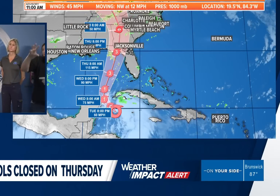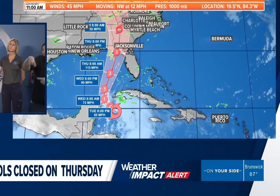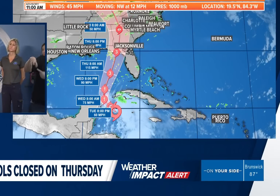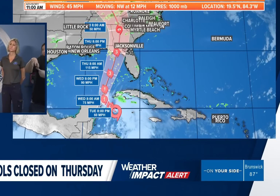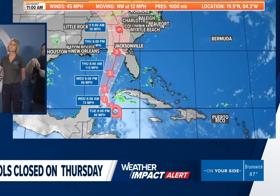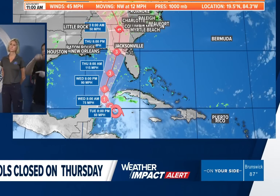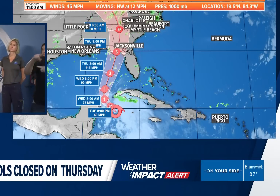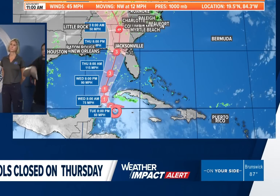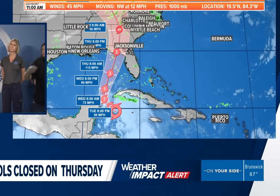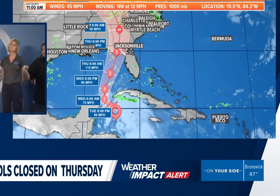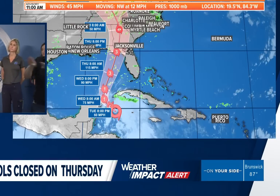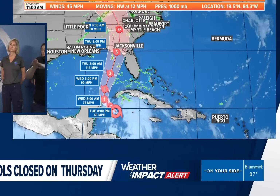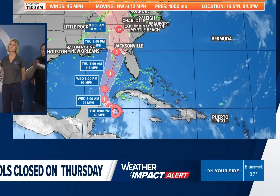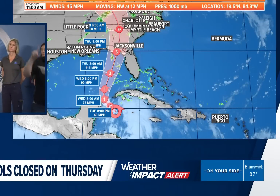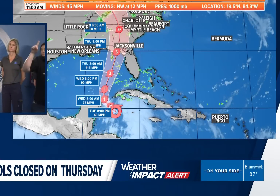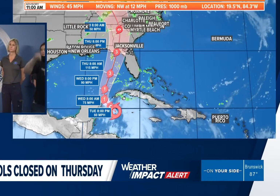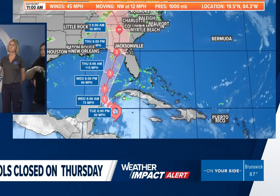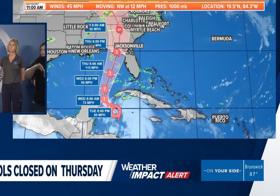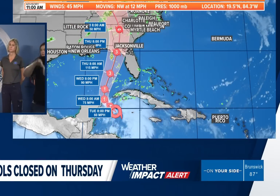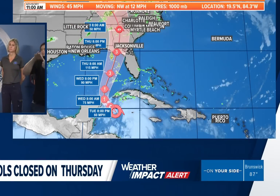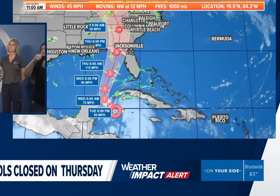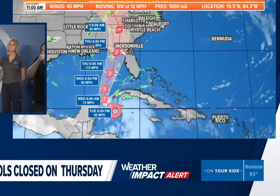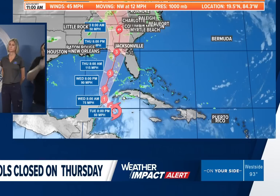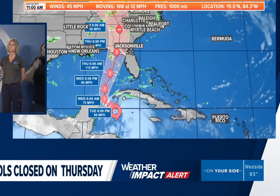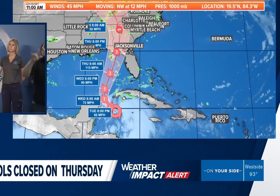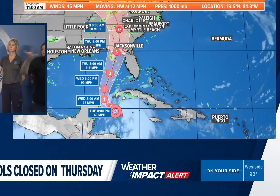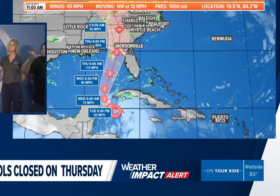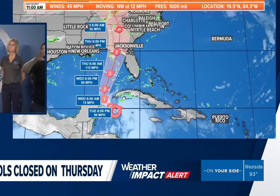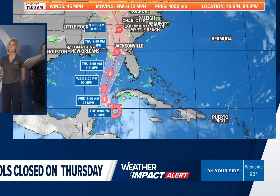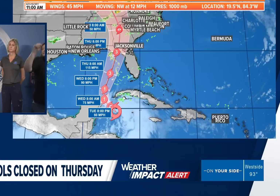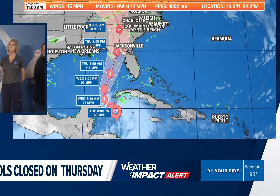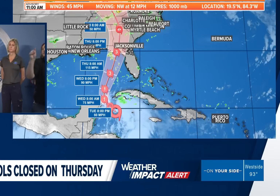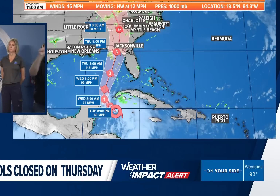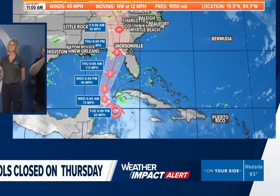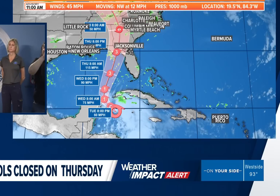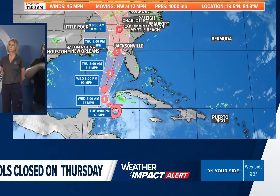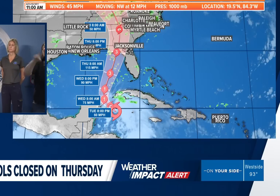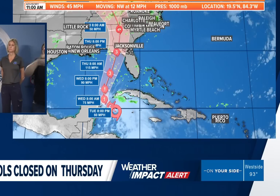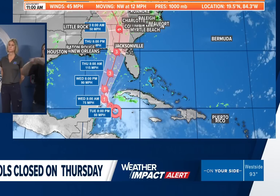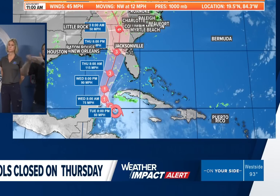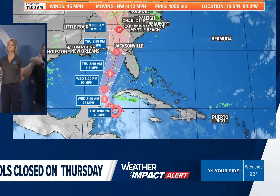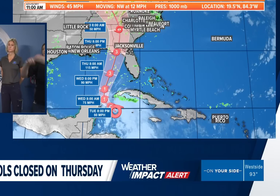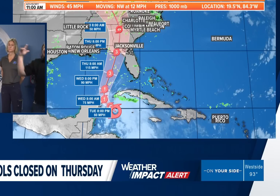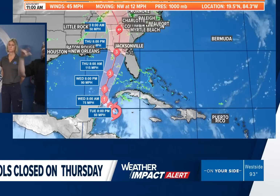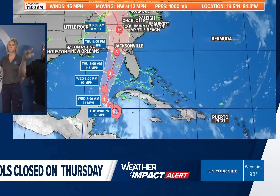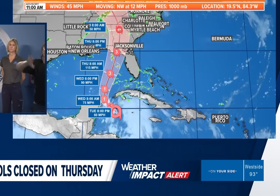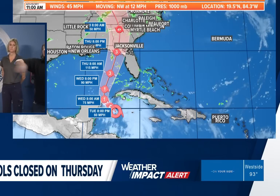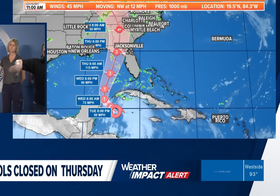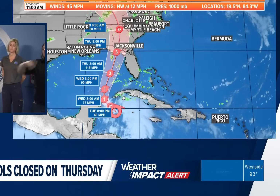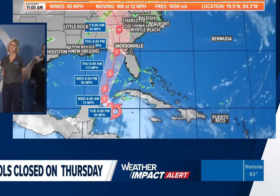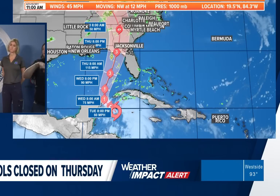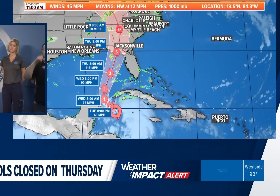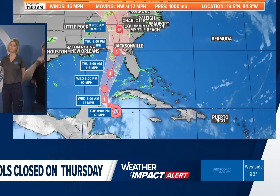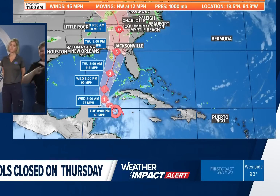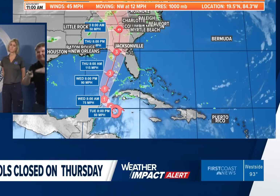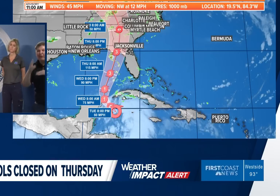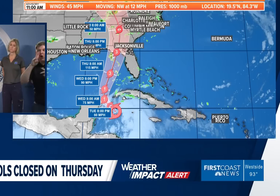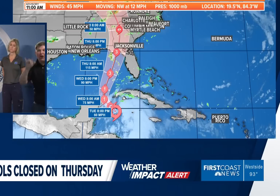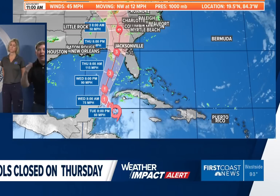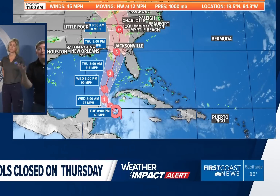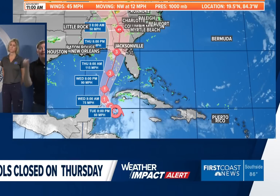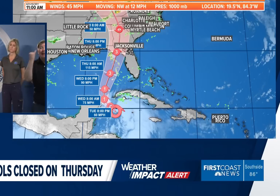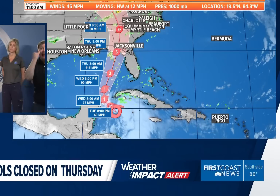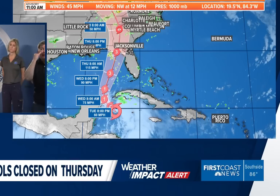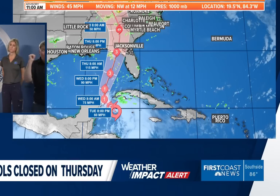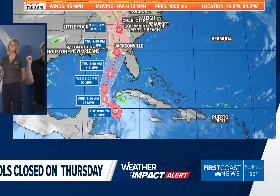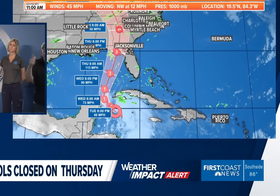every airline cancels flights. And we don't know that at this point. Normally, the airlines will wait till later, so the airport will close if all the airlines close.